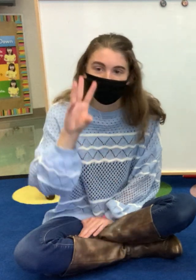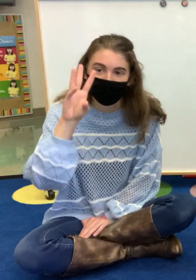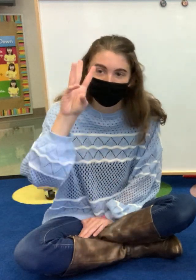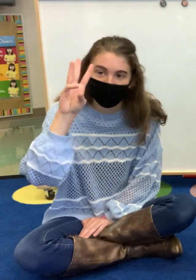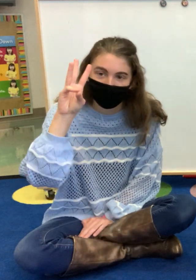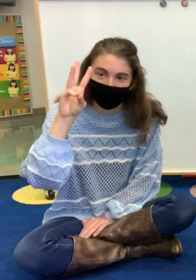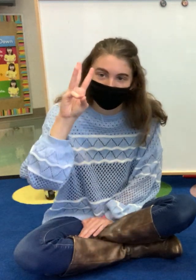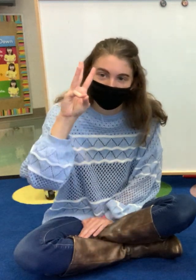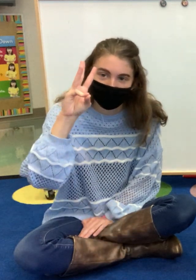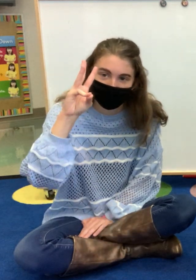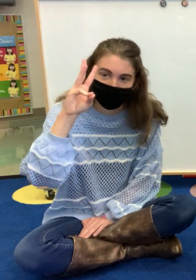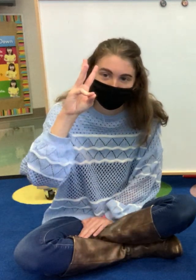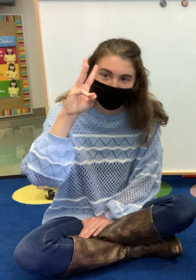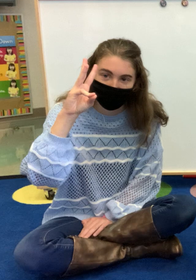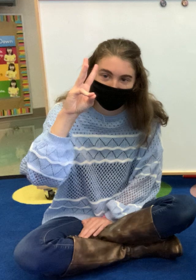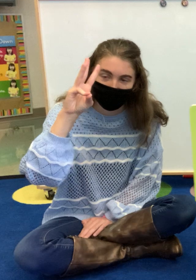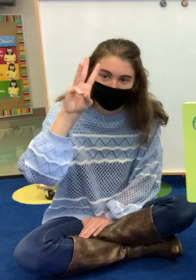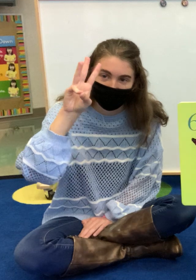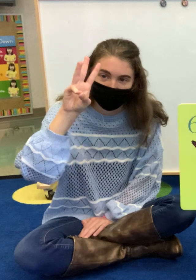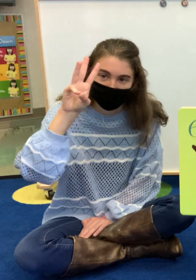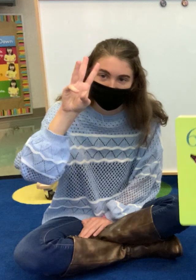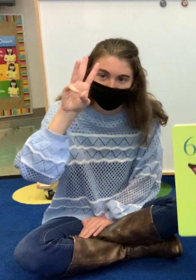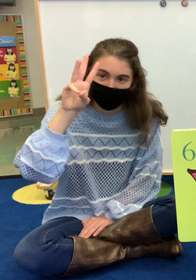Six, sugar gliders sailing.